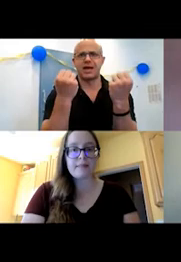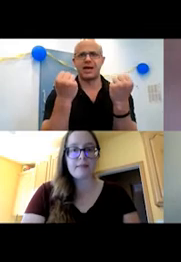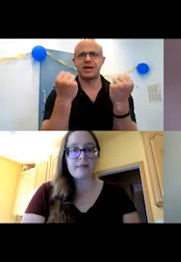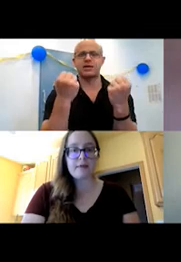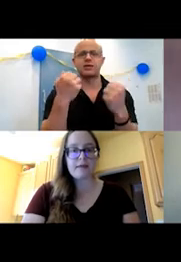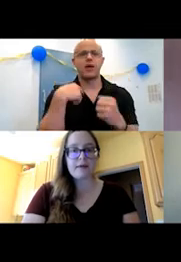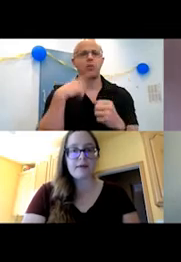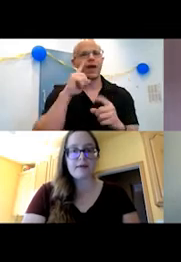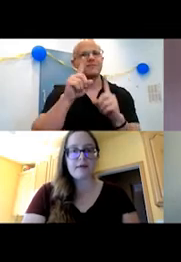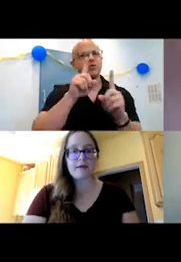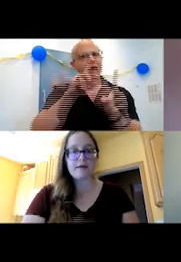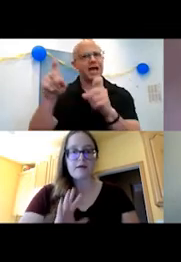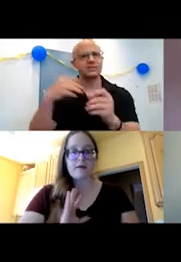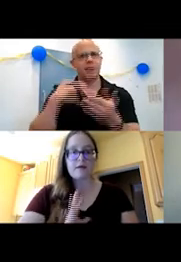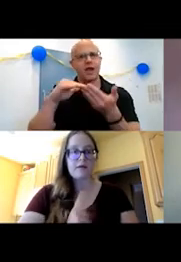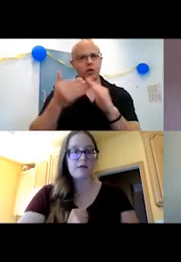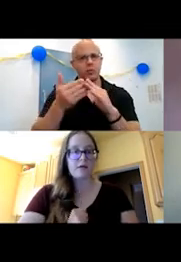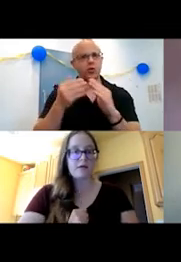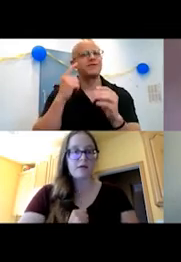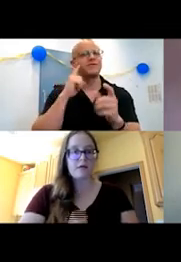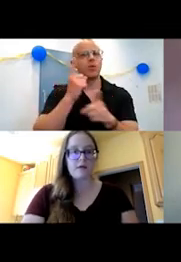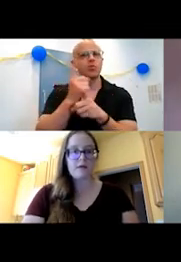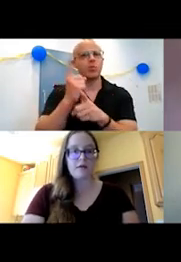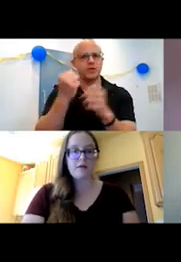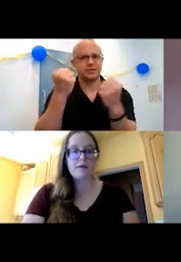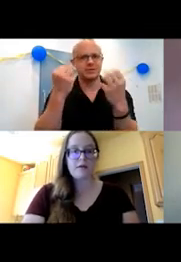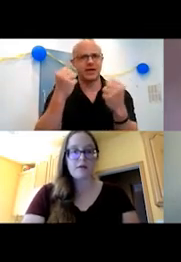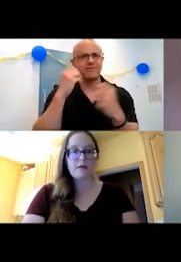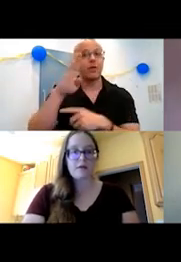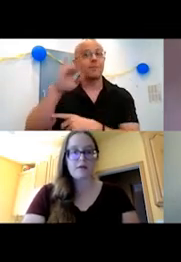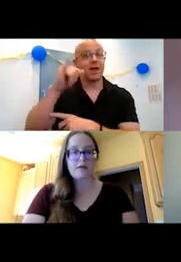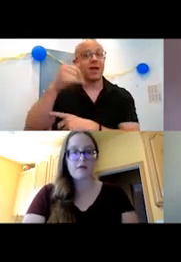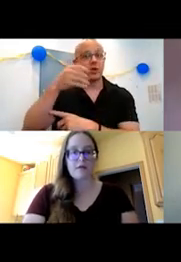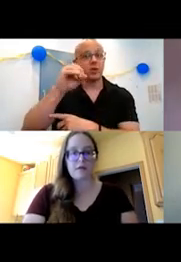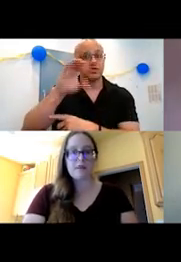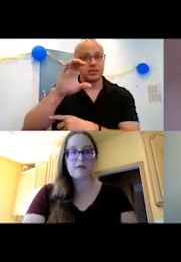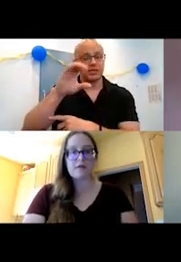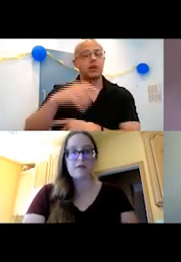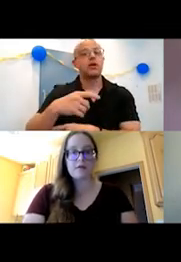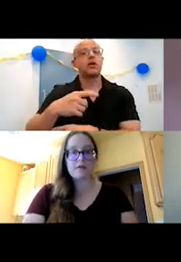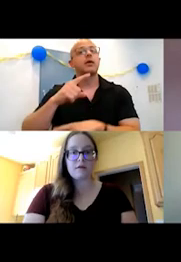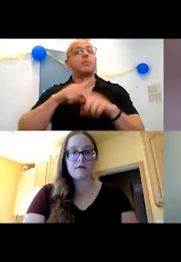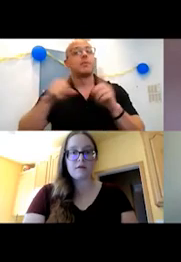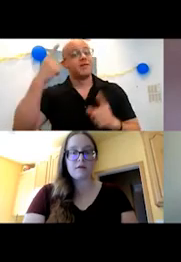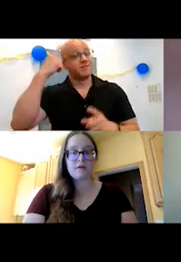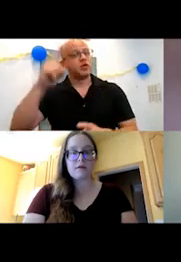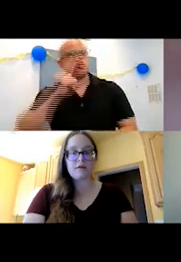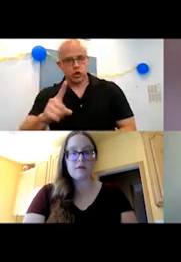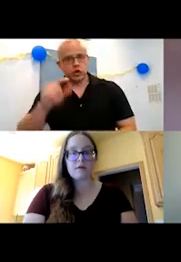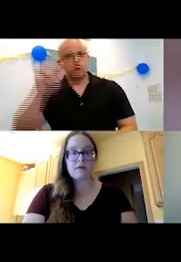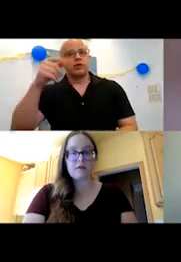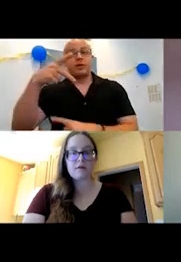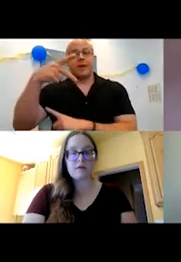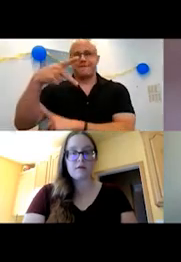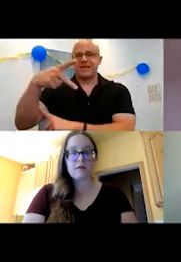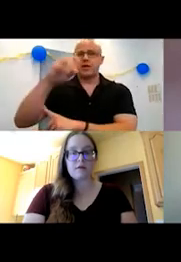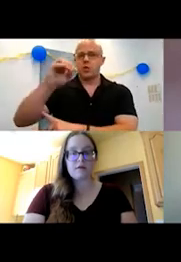for by POC, I've seen one sign, but